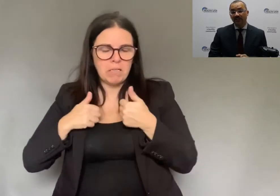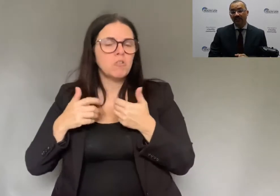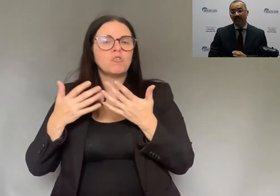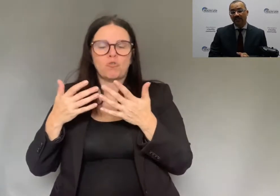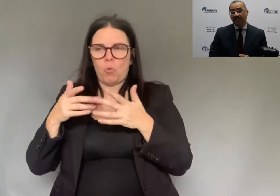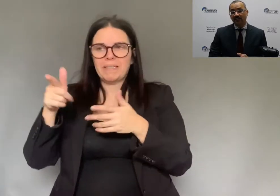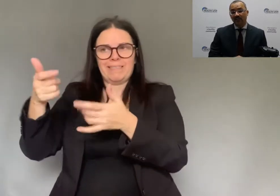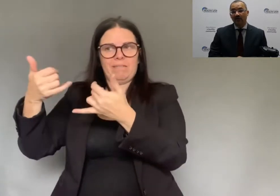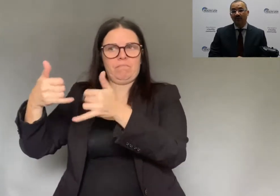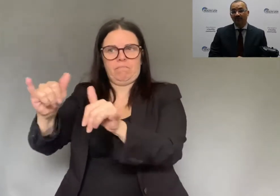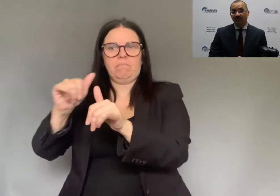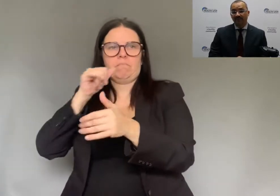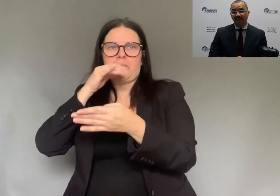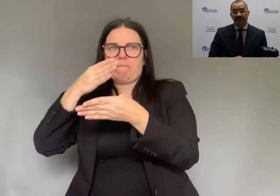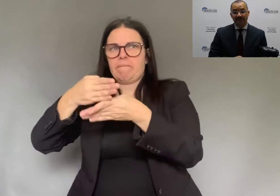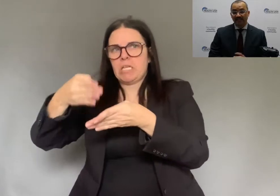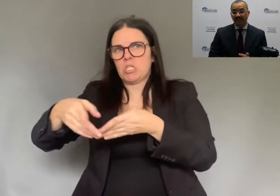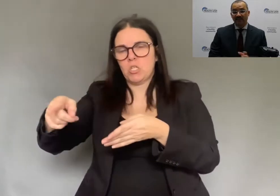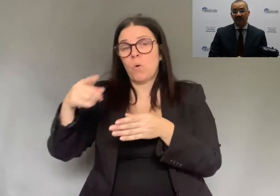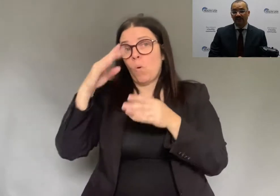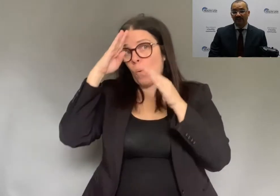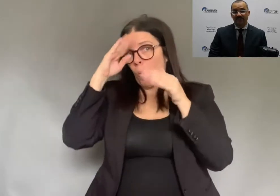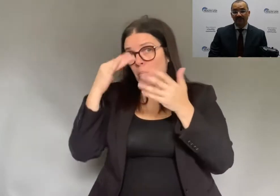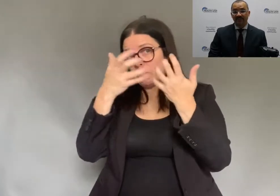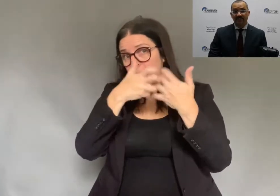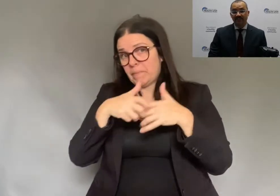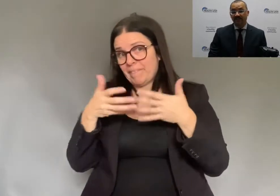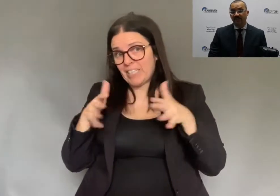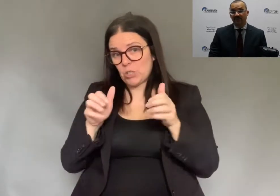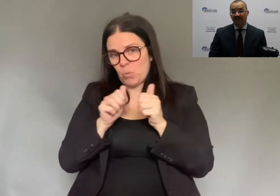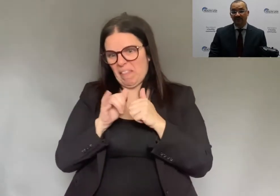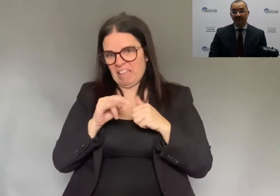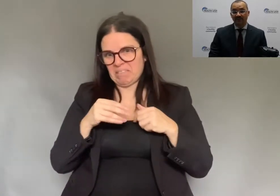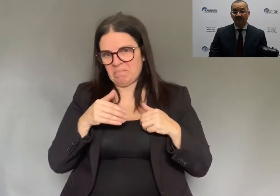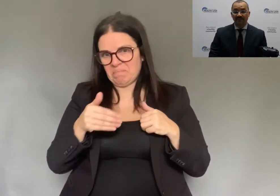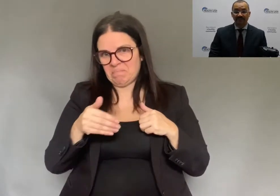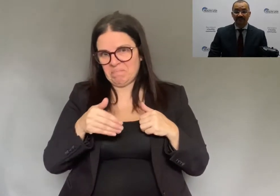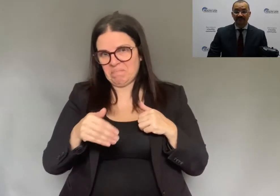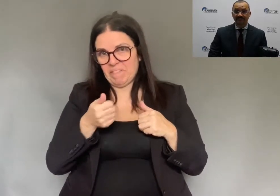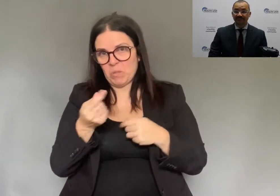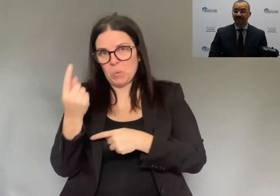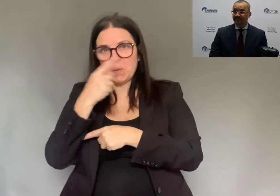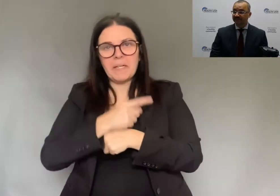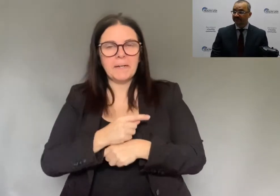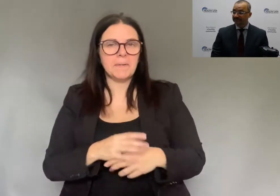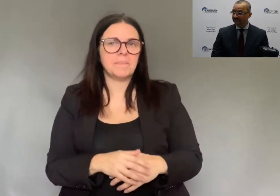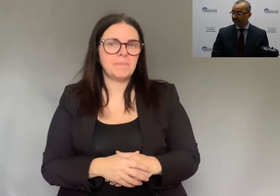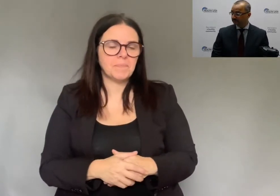continuing, and we hope to get it all done maybe in the next couple of days or so.